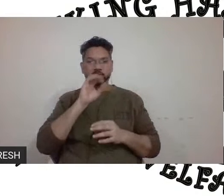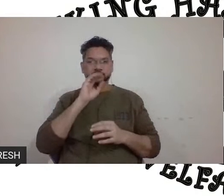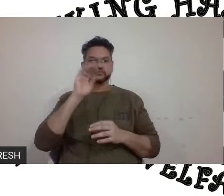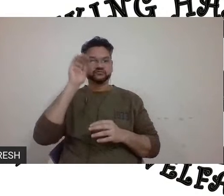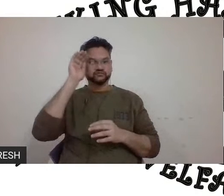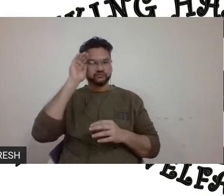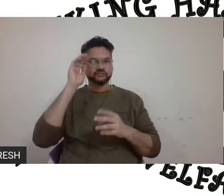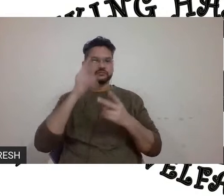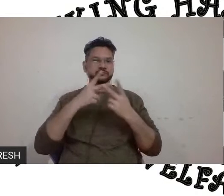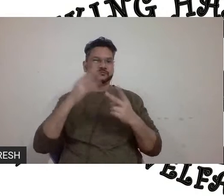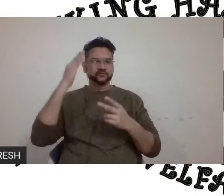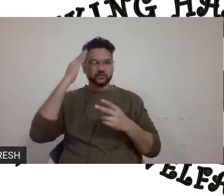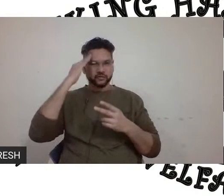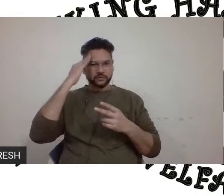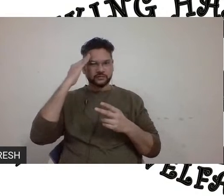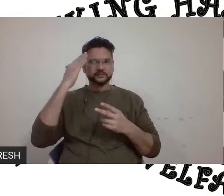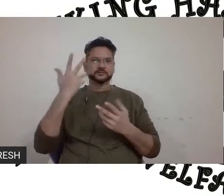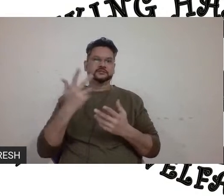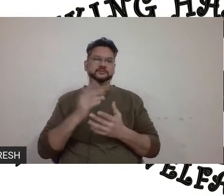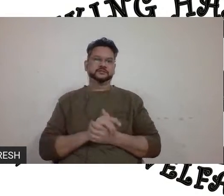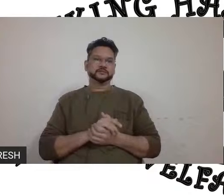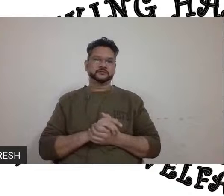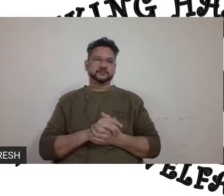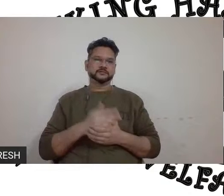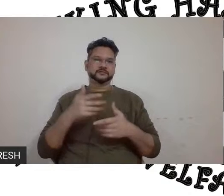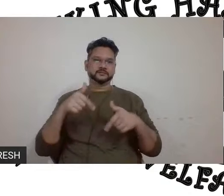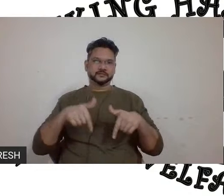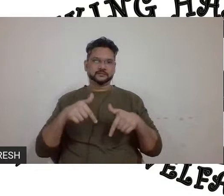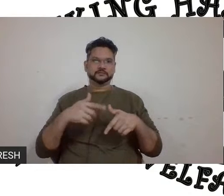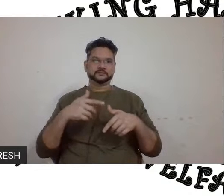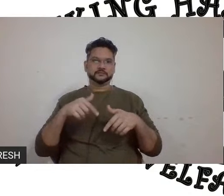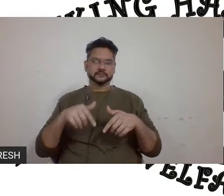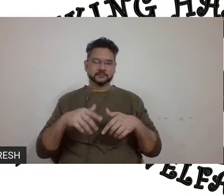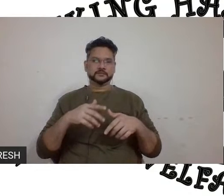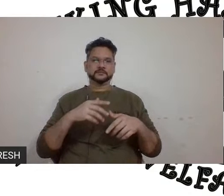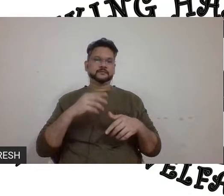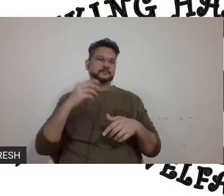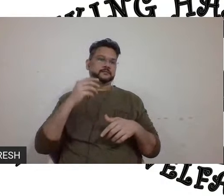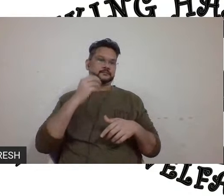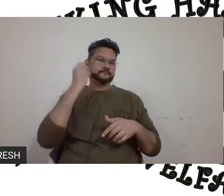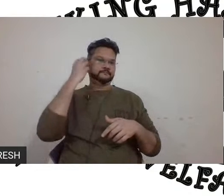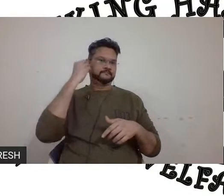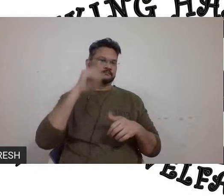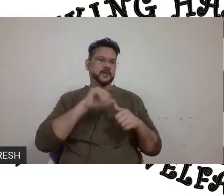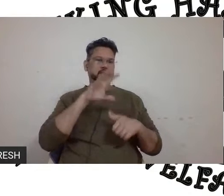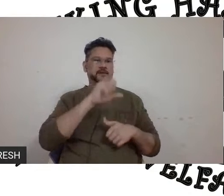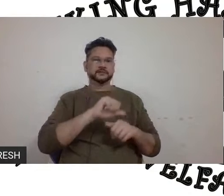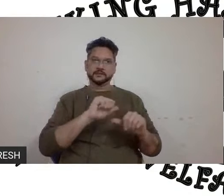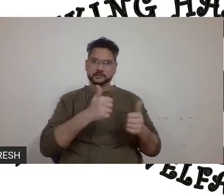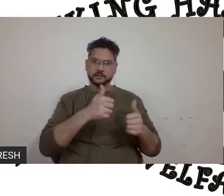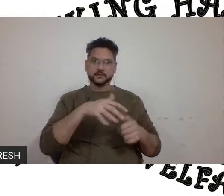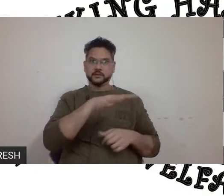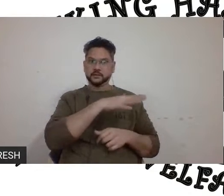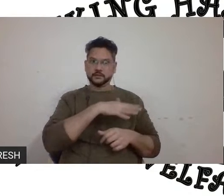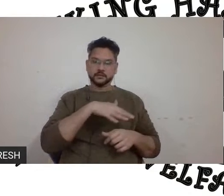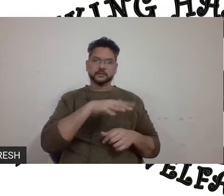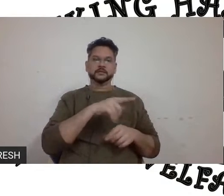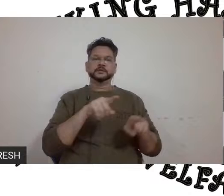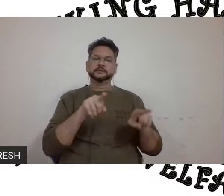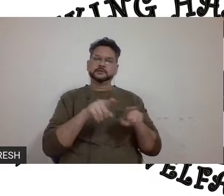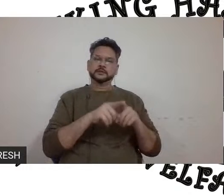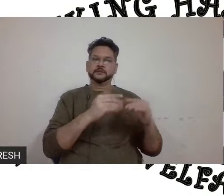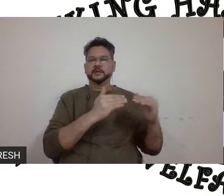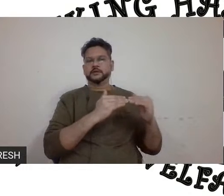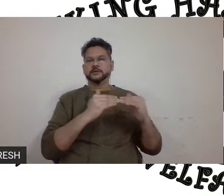knowledge that is currently accessible by the hearing community should equally be accessible